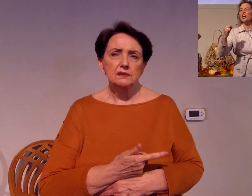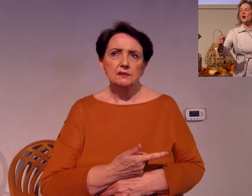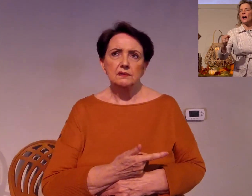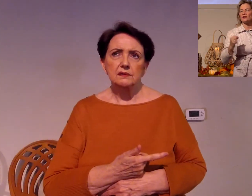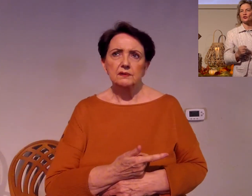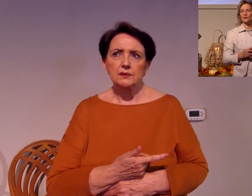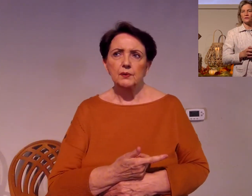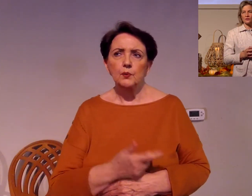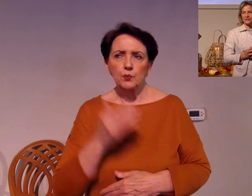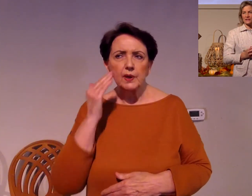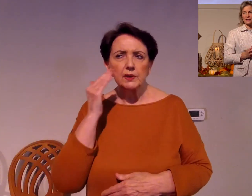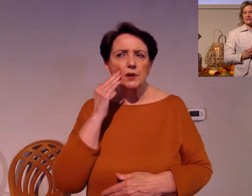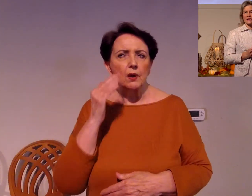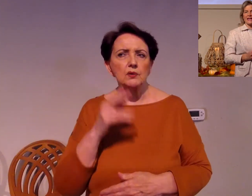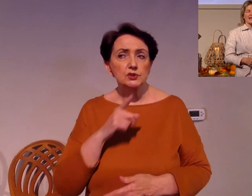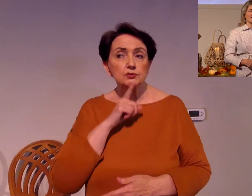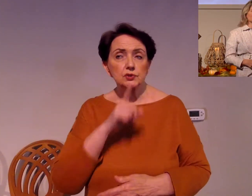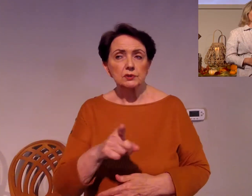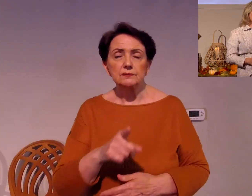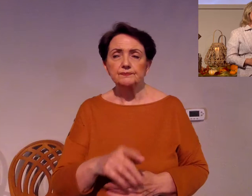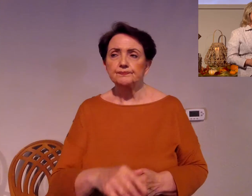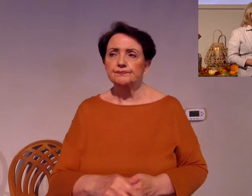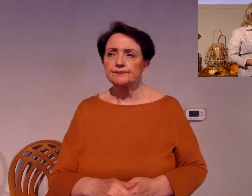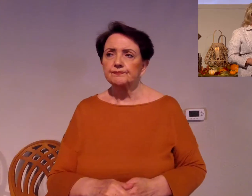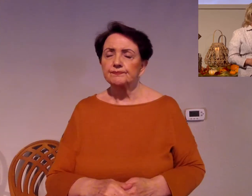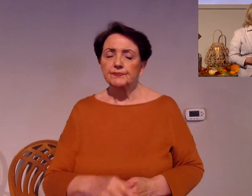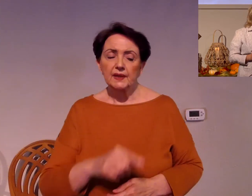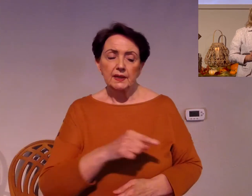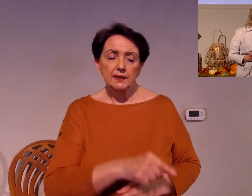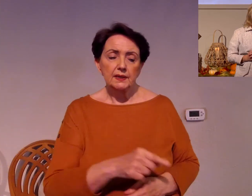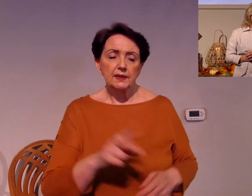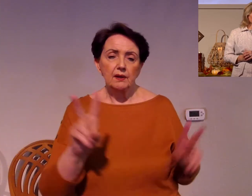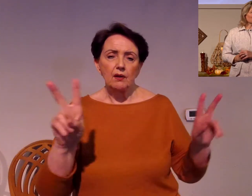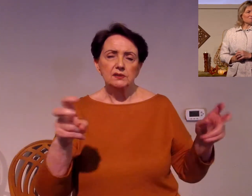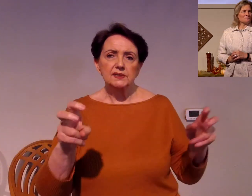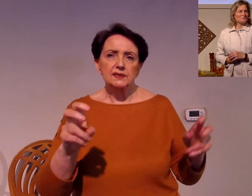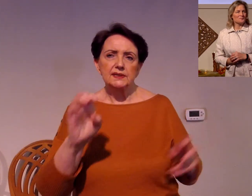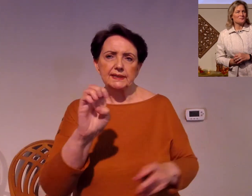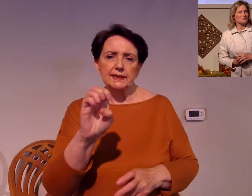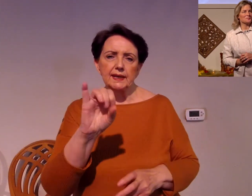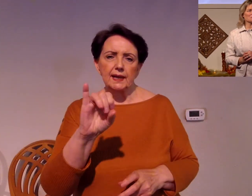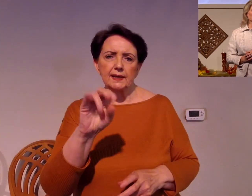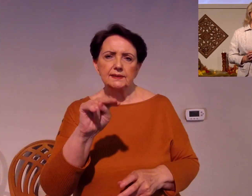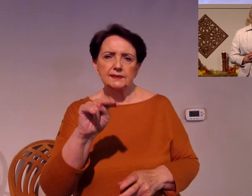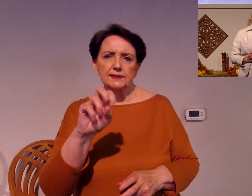we know how truthful this is. He calls it Einstein time.